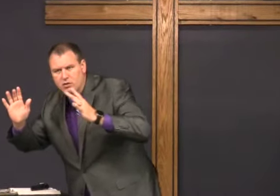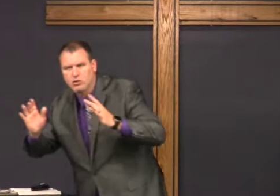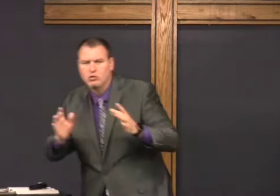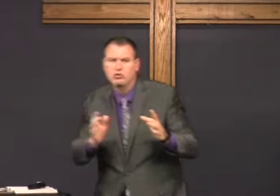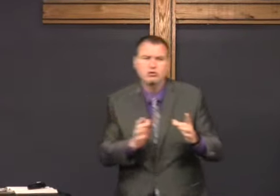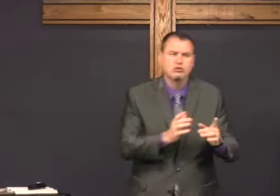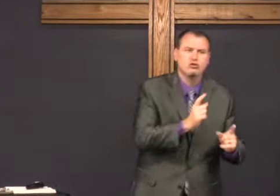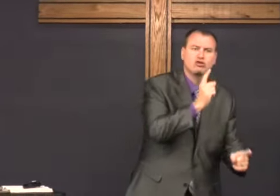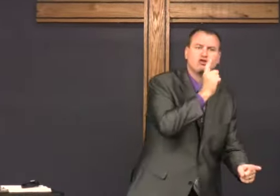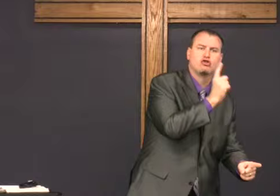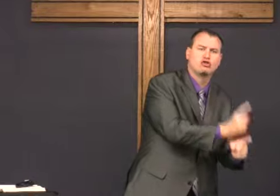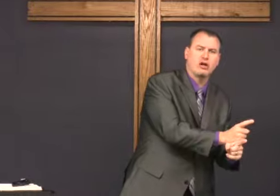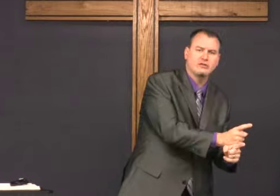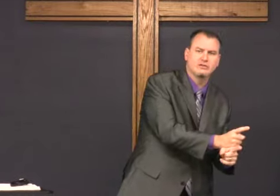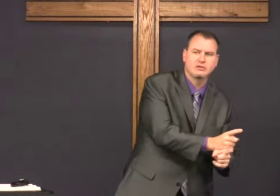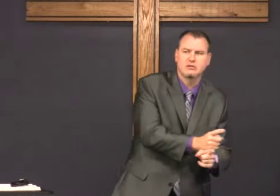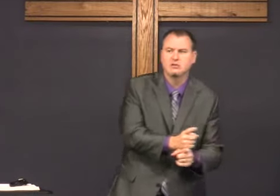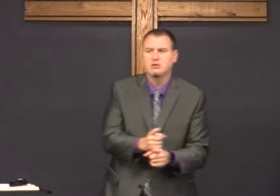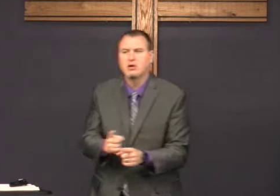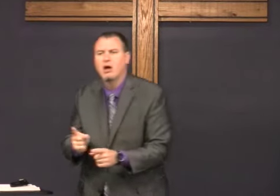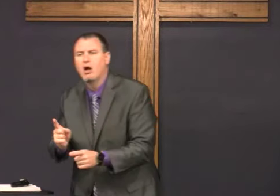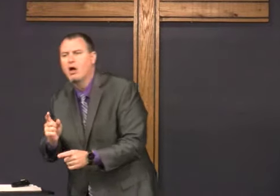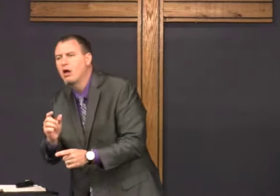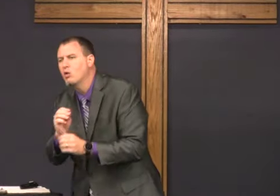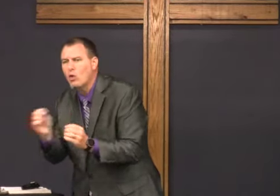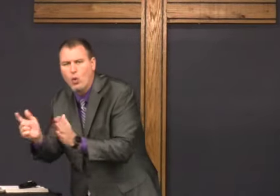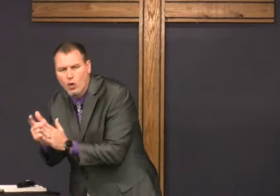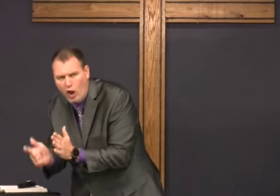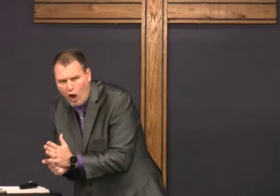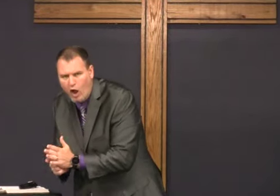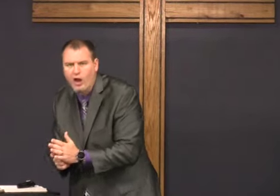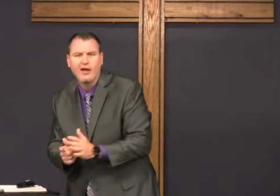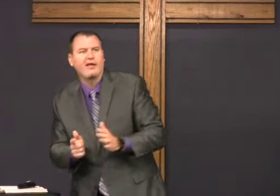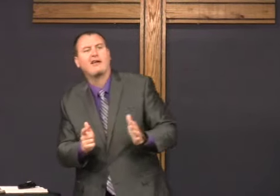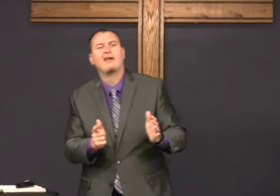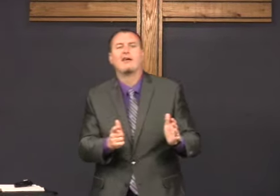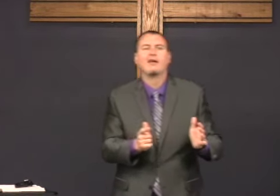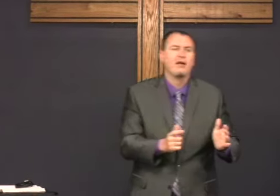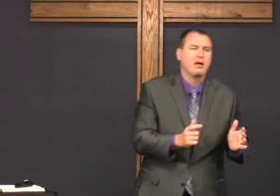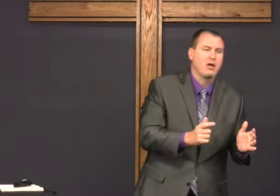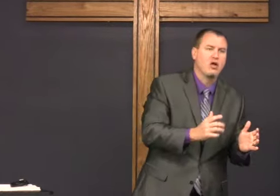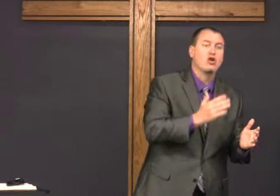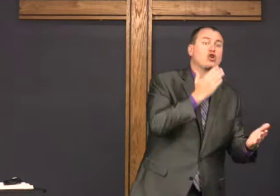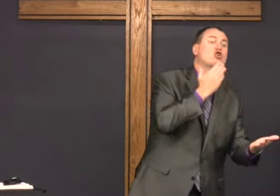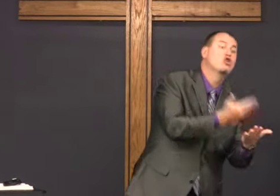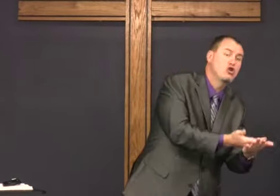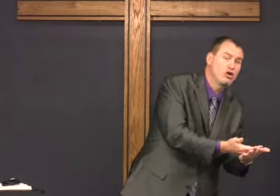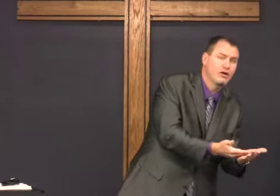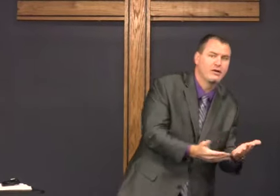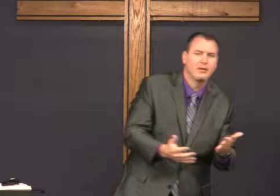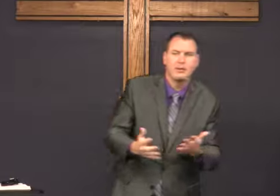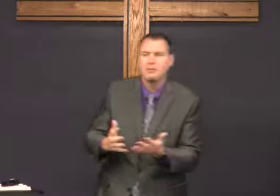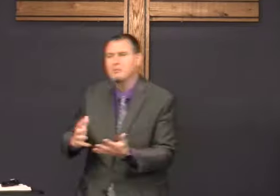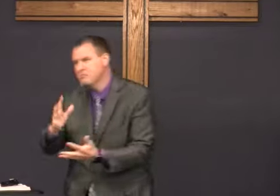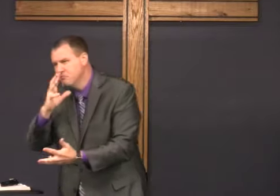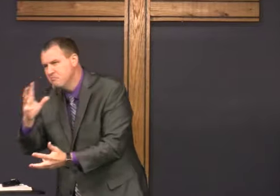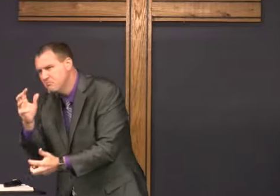The righteous versus the wicked, the just versus the lawless, the good